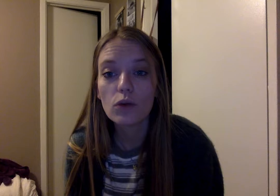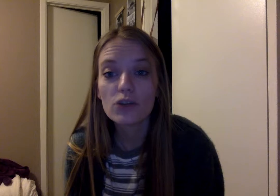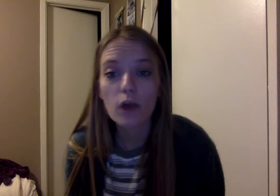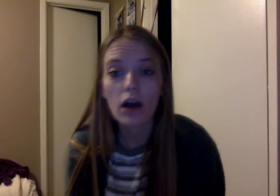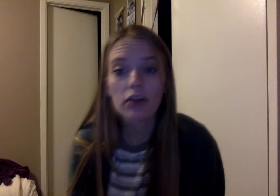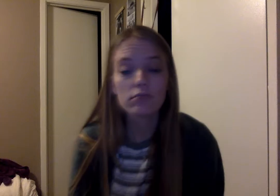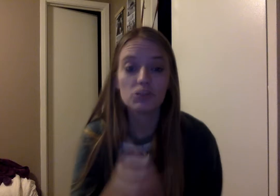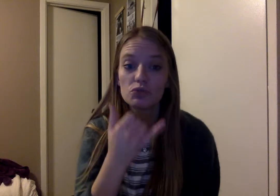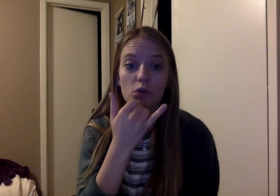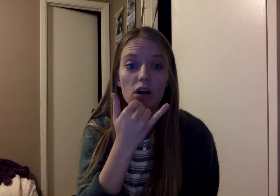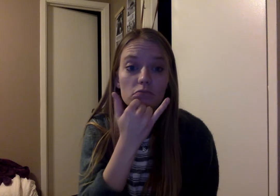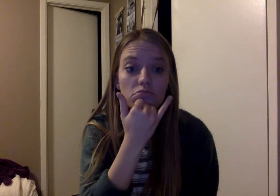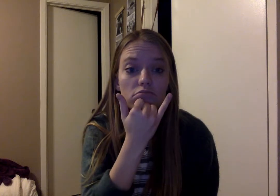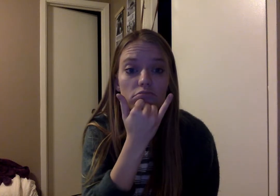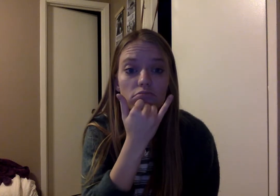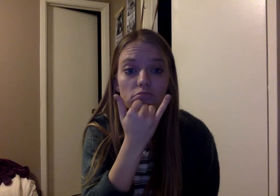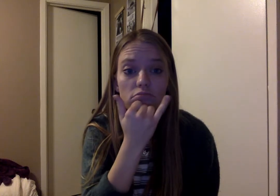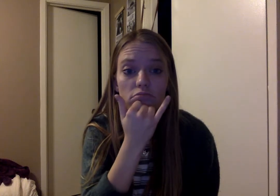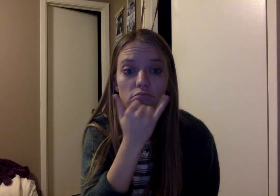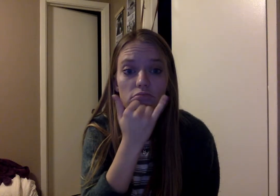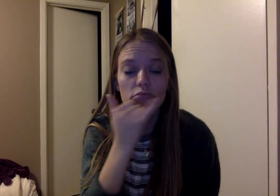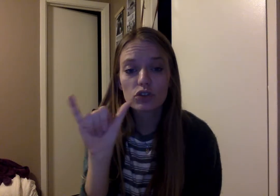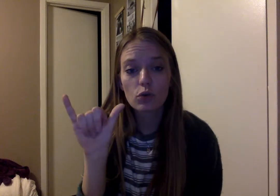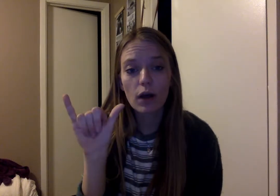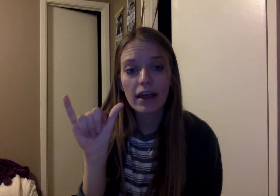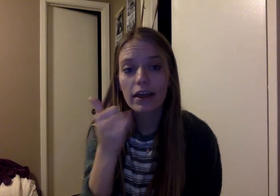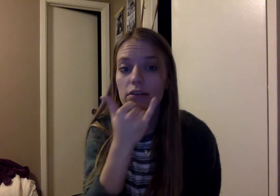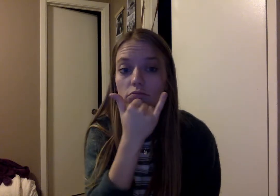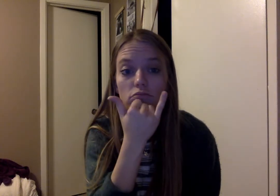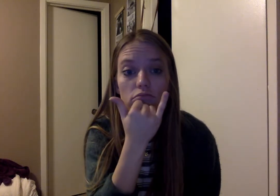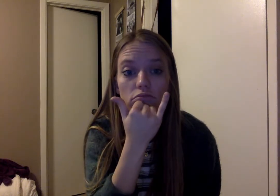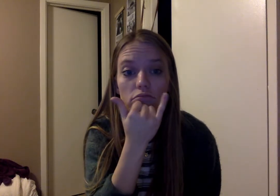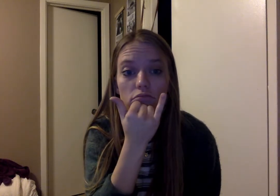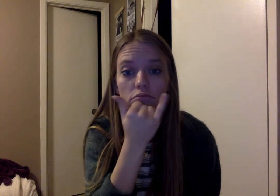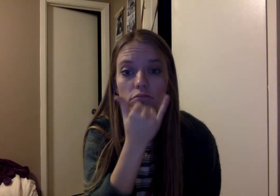What's wrong? Just wrong. So Y hand.